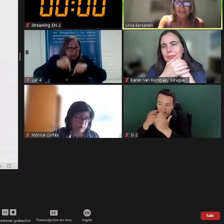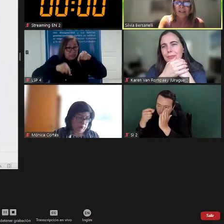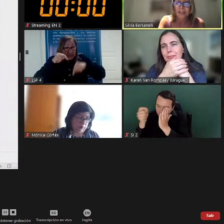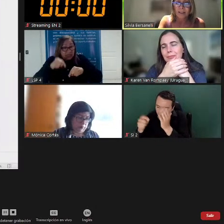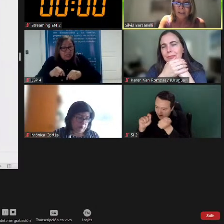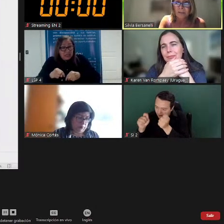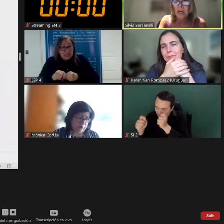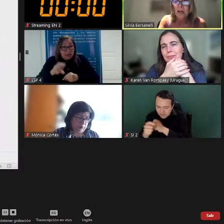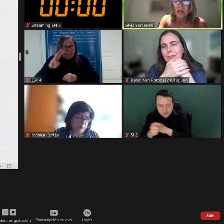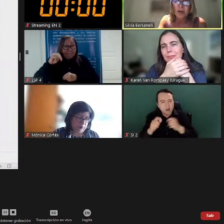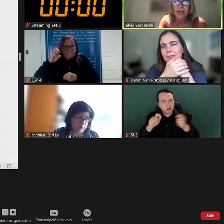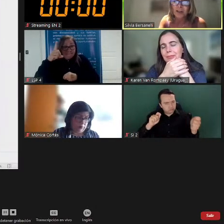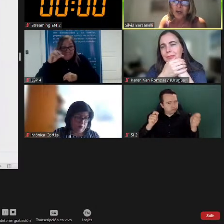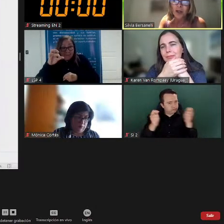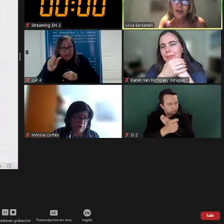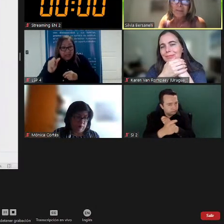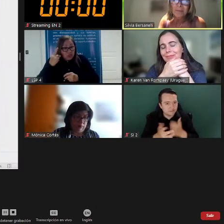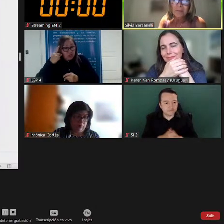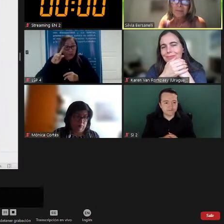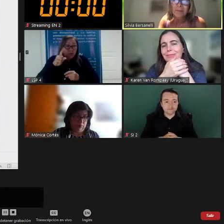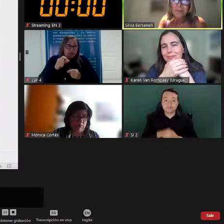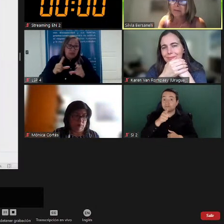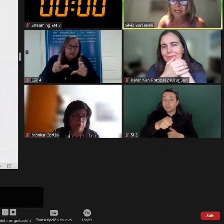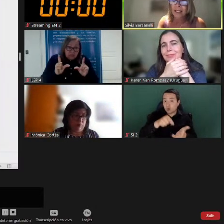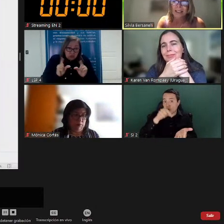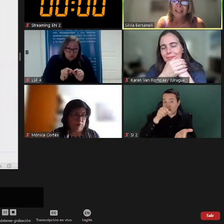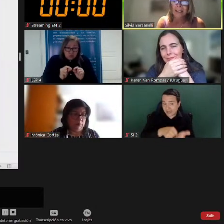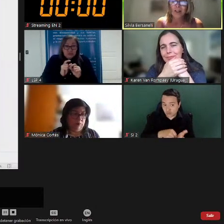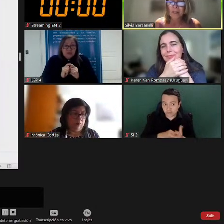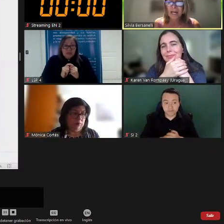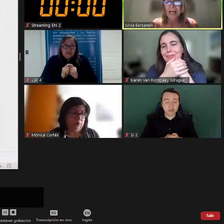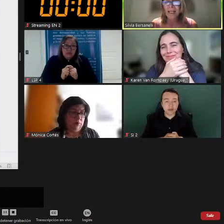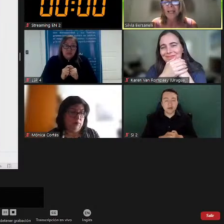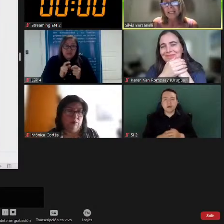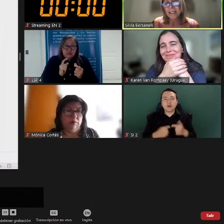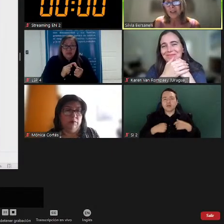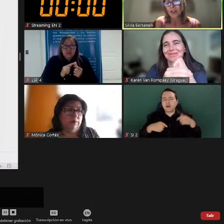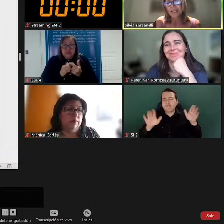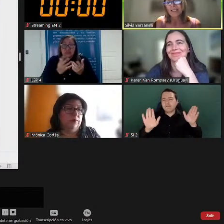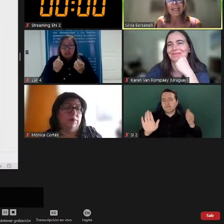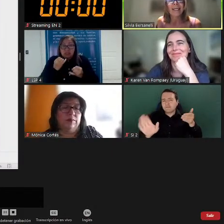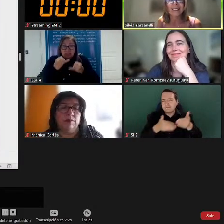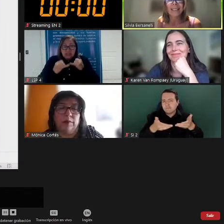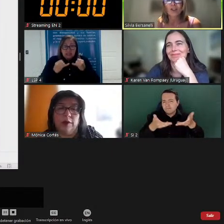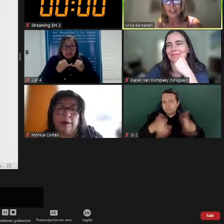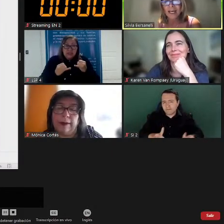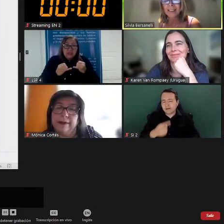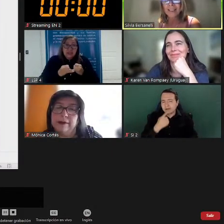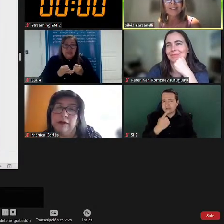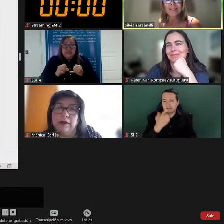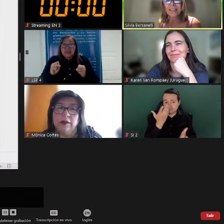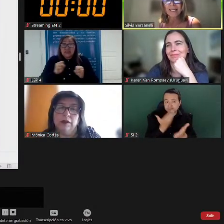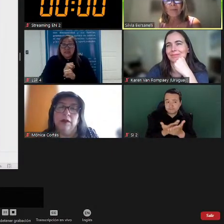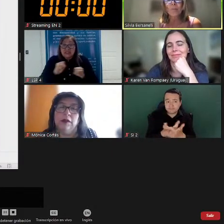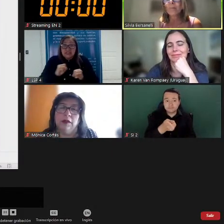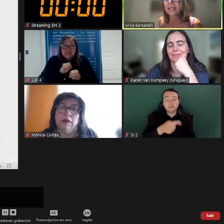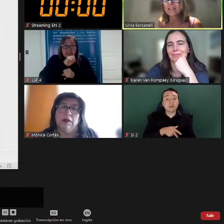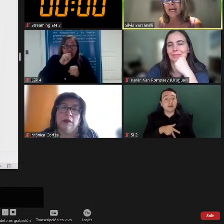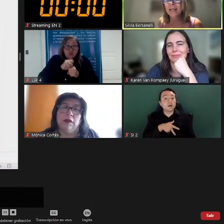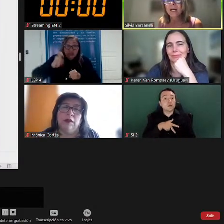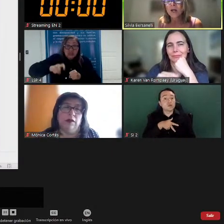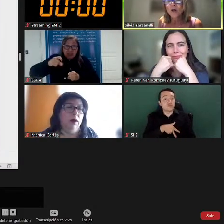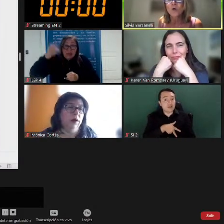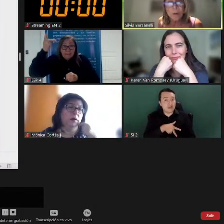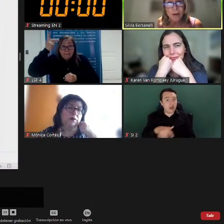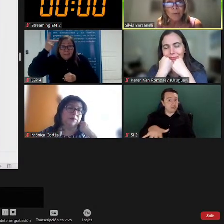suppressing the existing model and medical model with this ally to end up by saying that